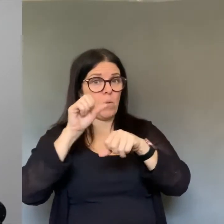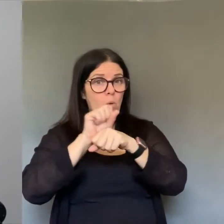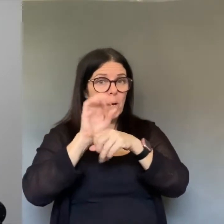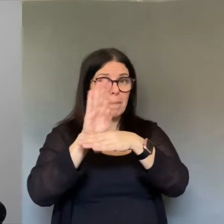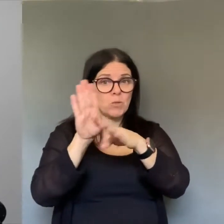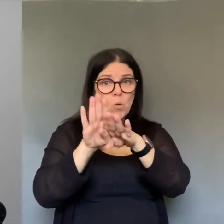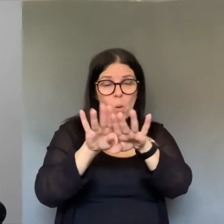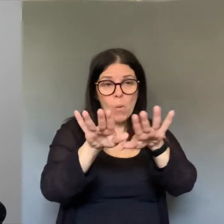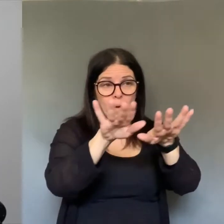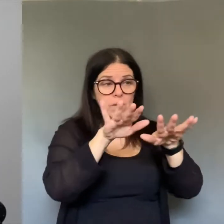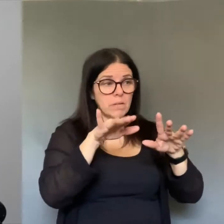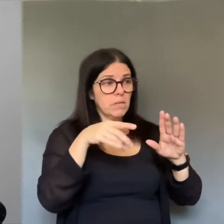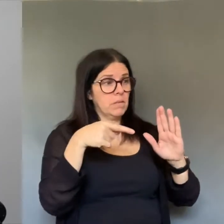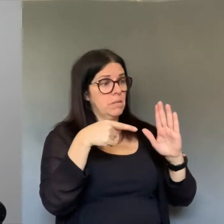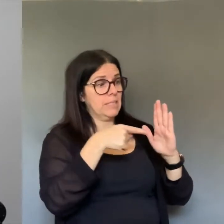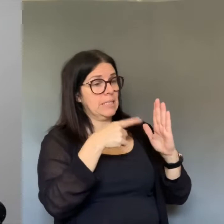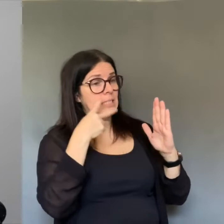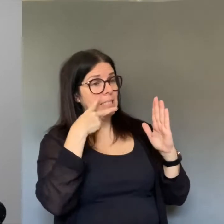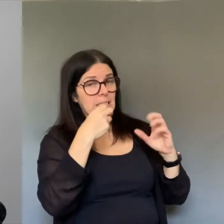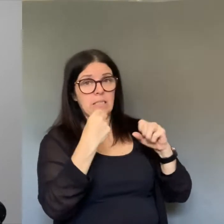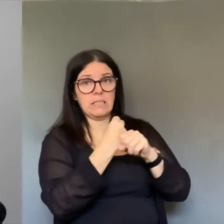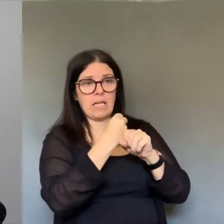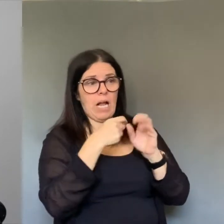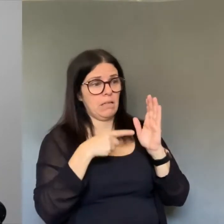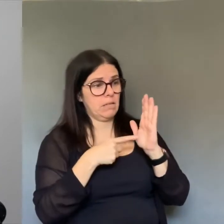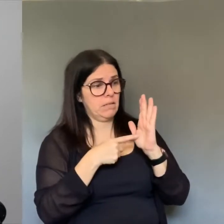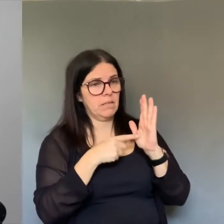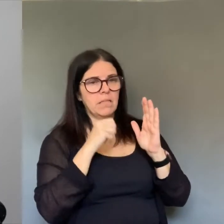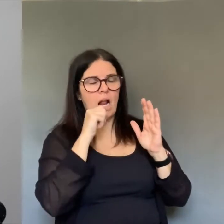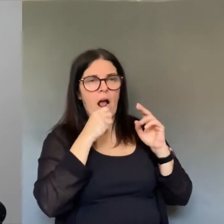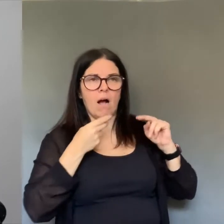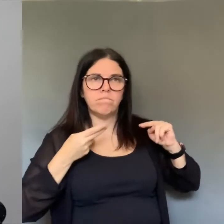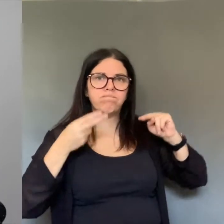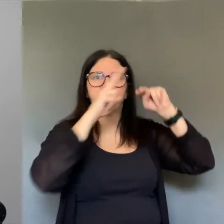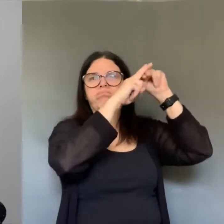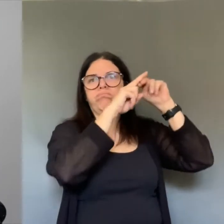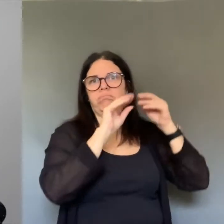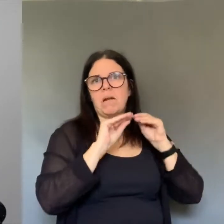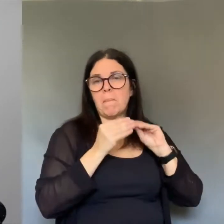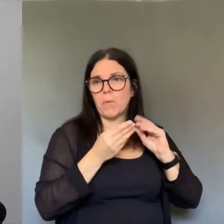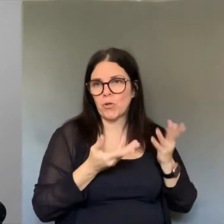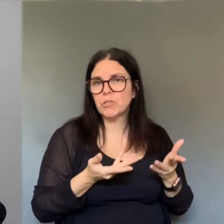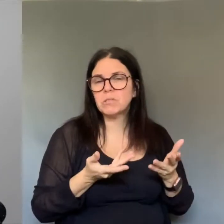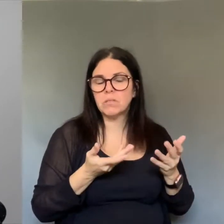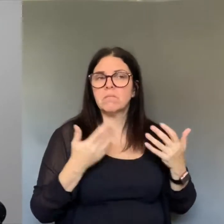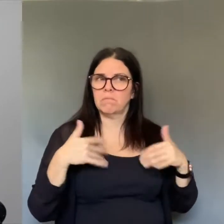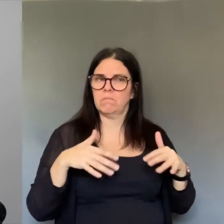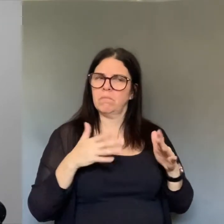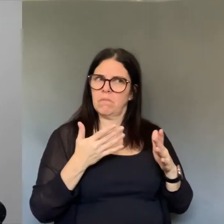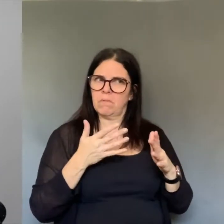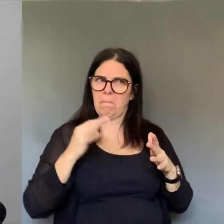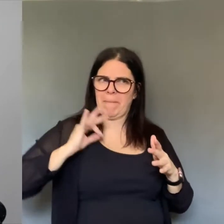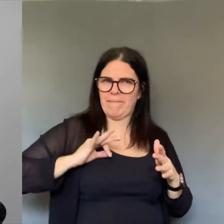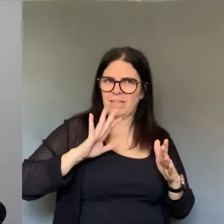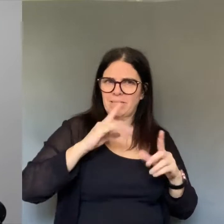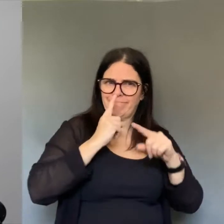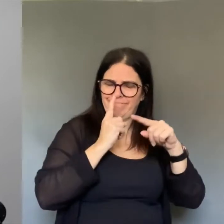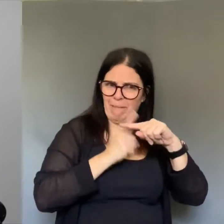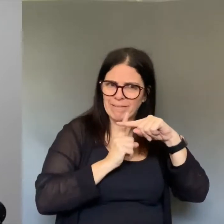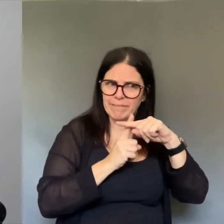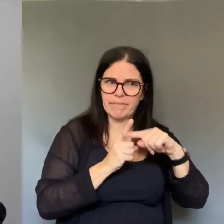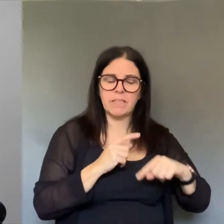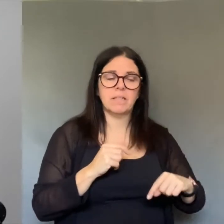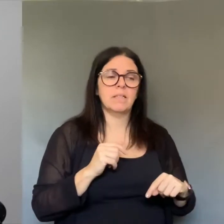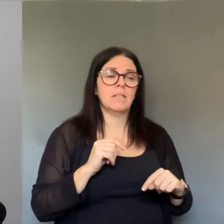we're looking at the community cases, it looks like all the work that efforts that have been put forward by the community is showing